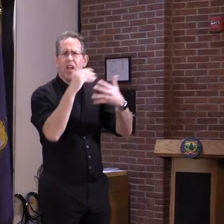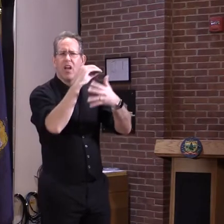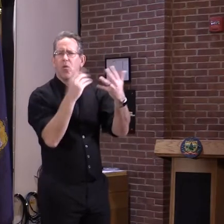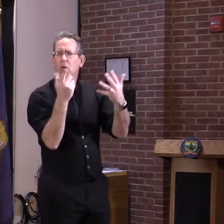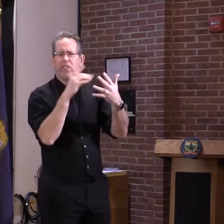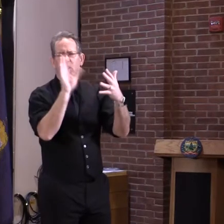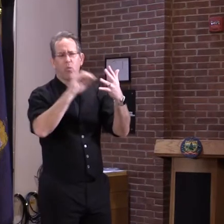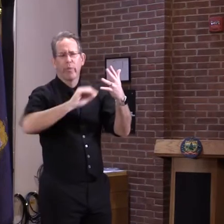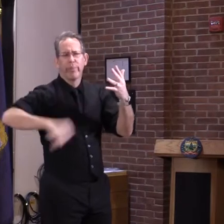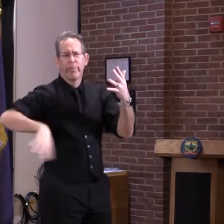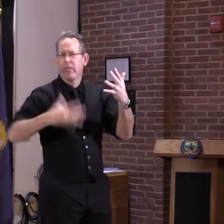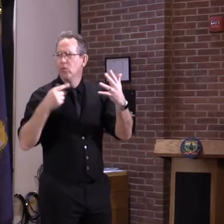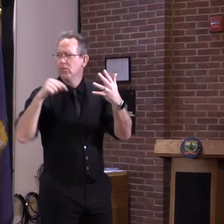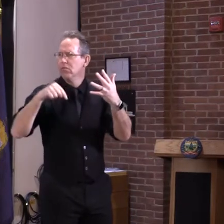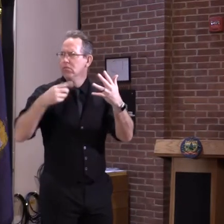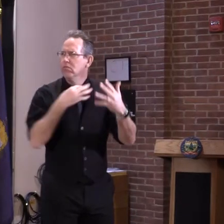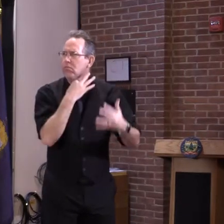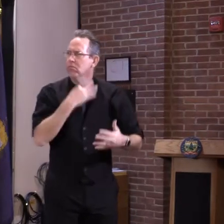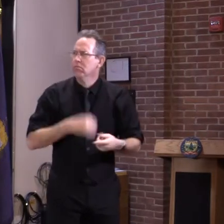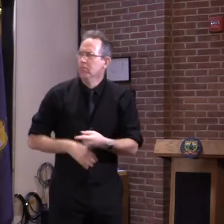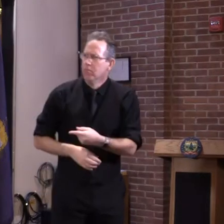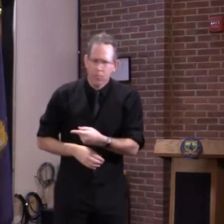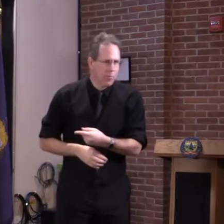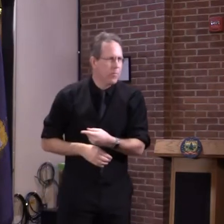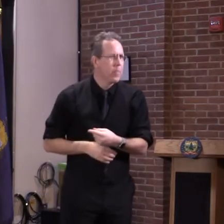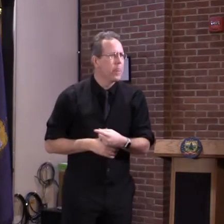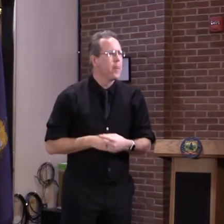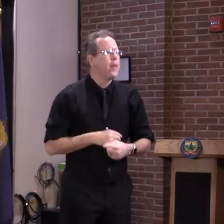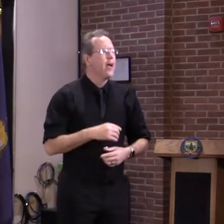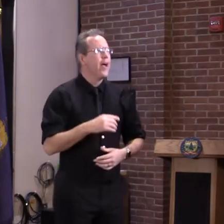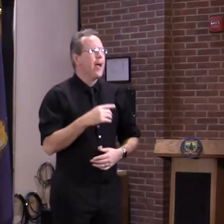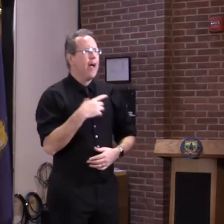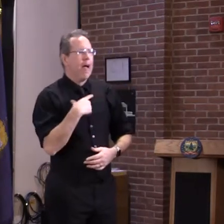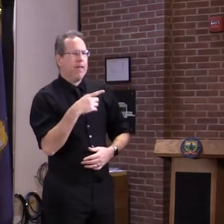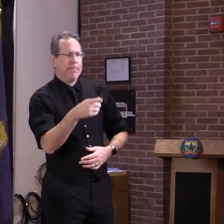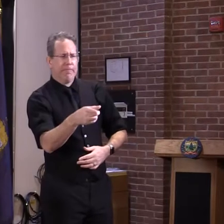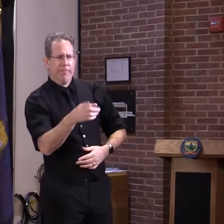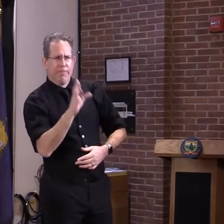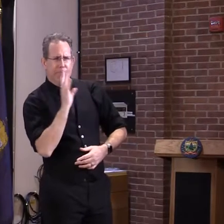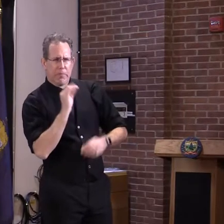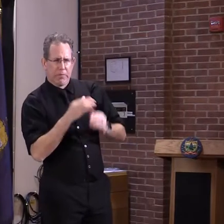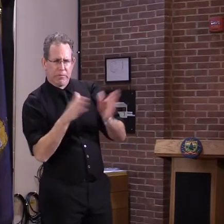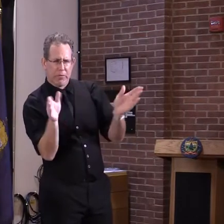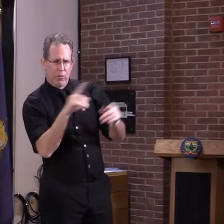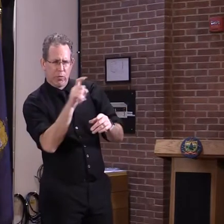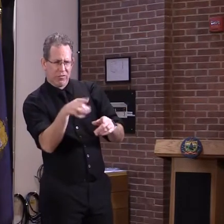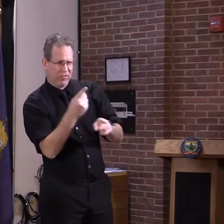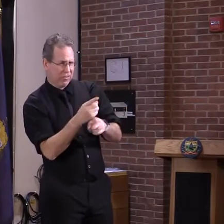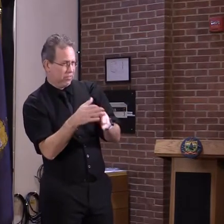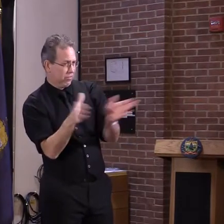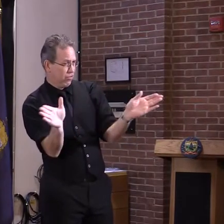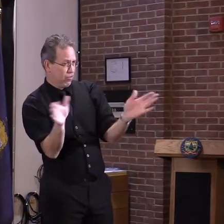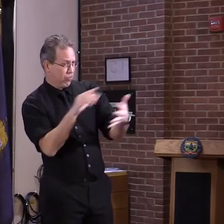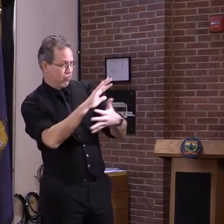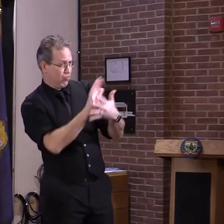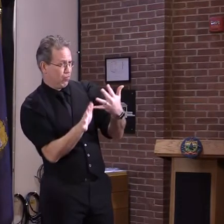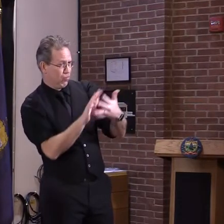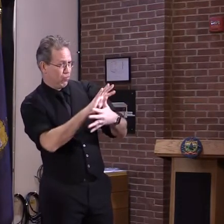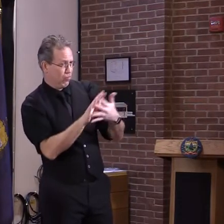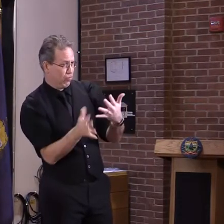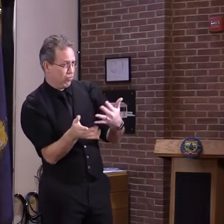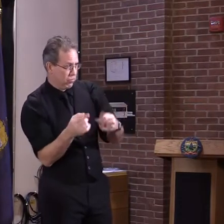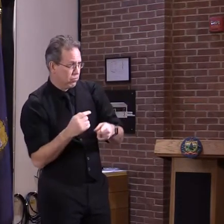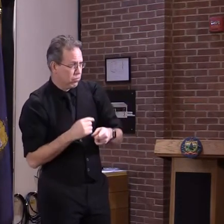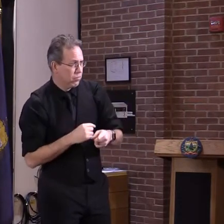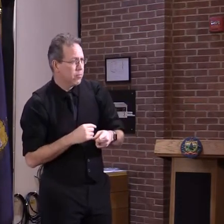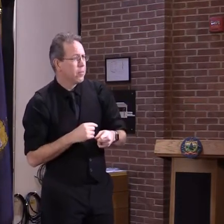You broke up a little, but I think I got the gist of the question. The public health surveillance data continues to be